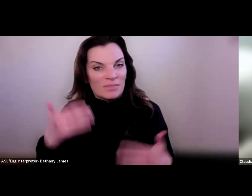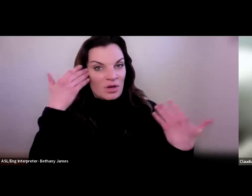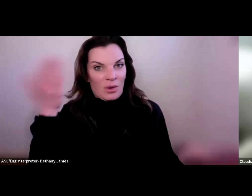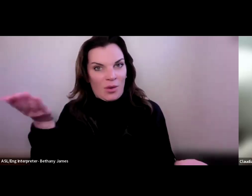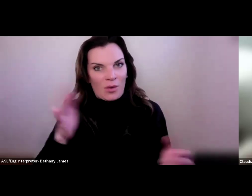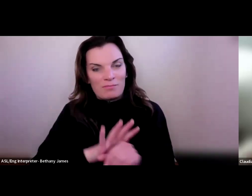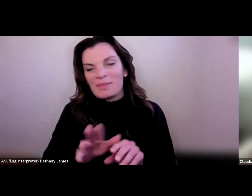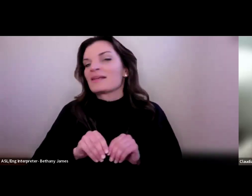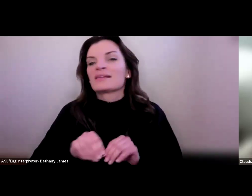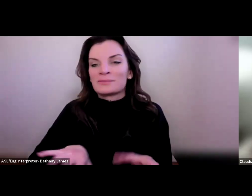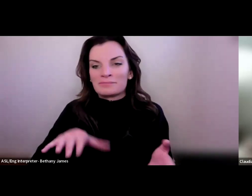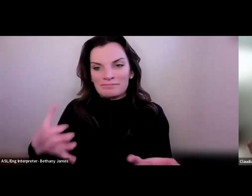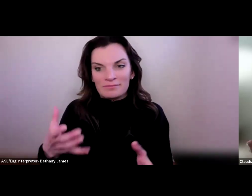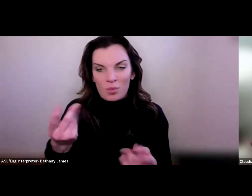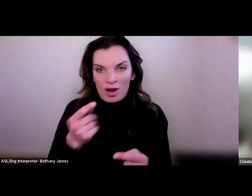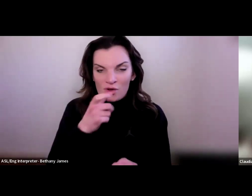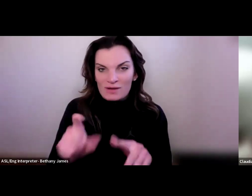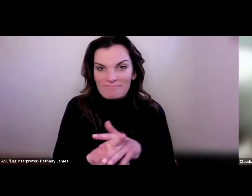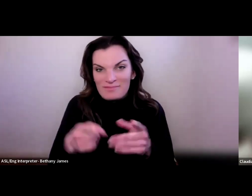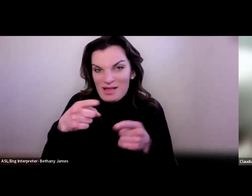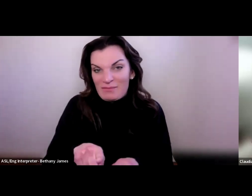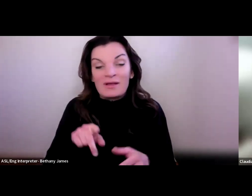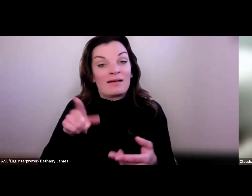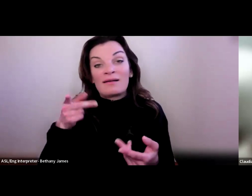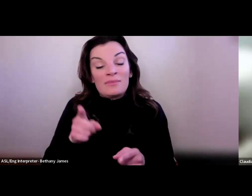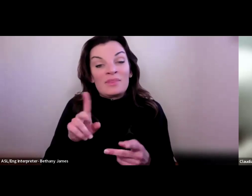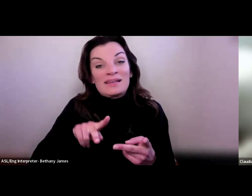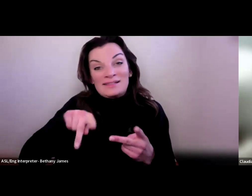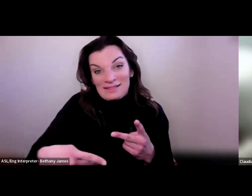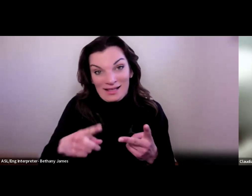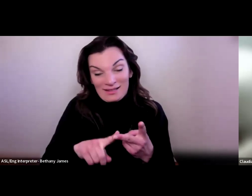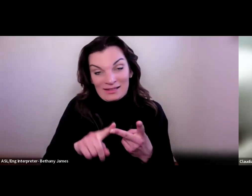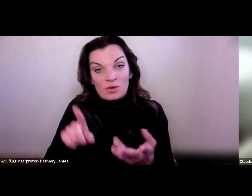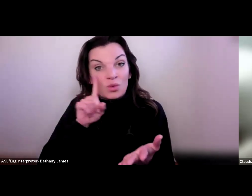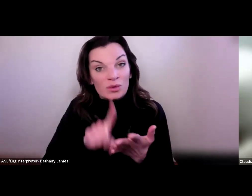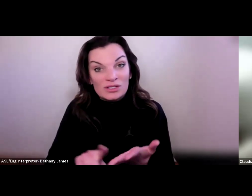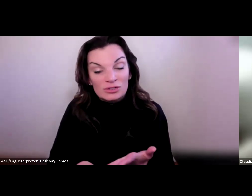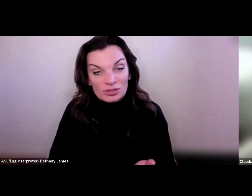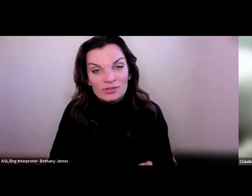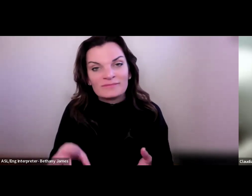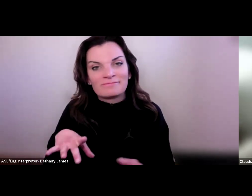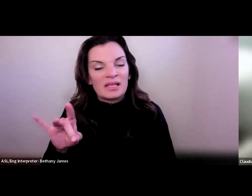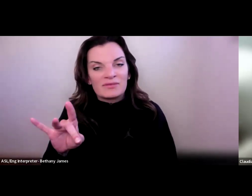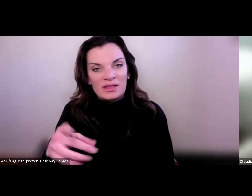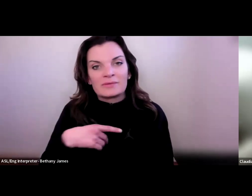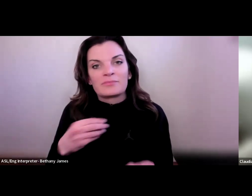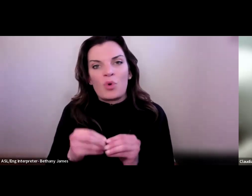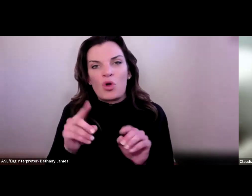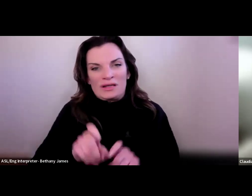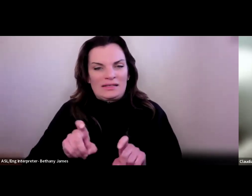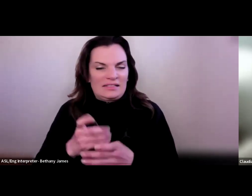crisis. After the second round of research referrals, I got tested. I